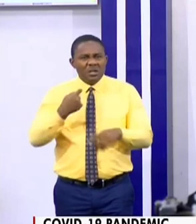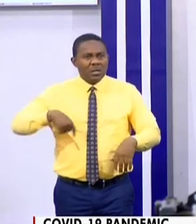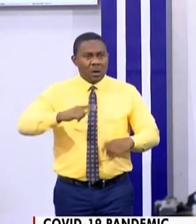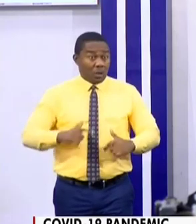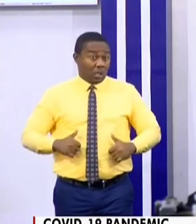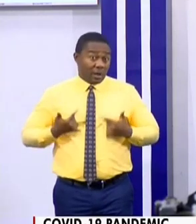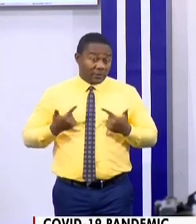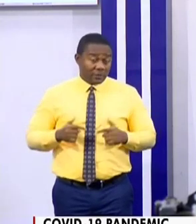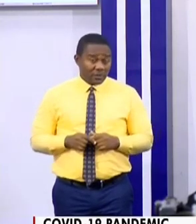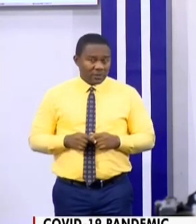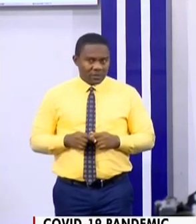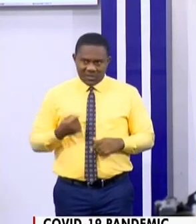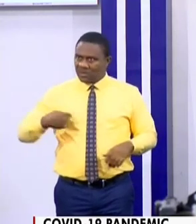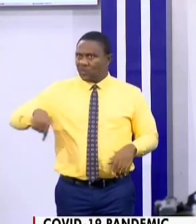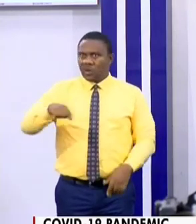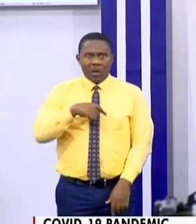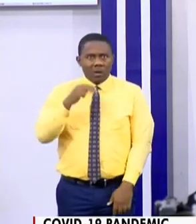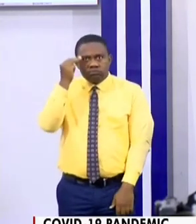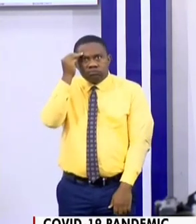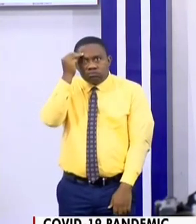all potential mental health patients.